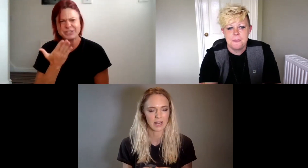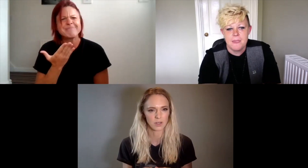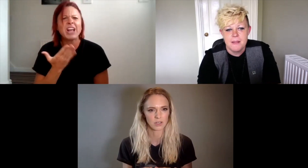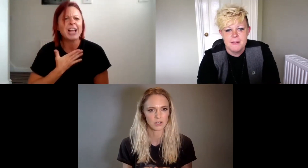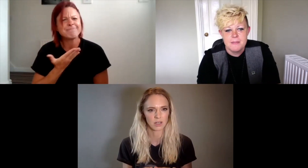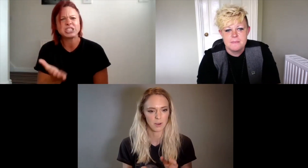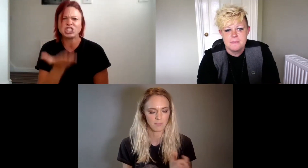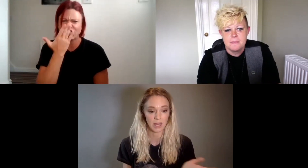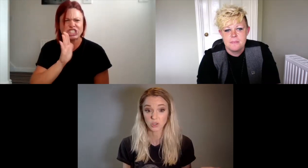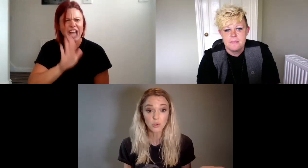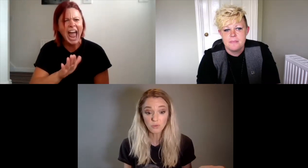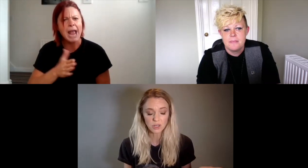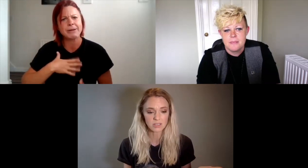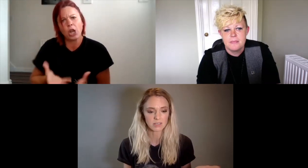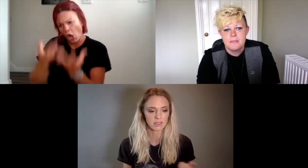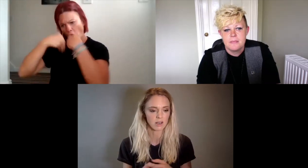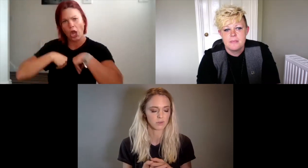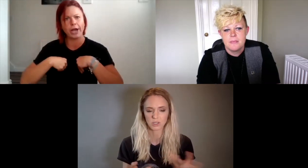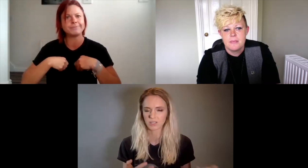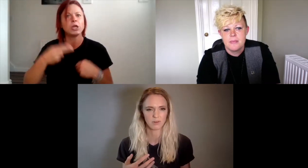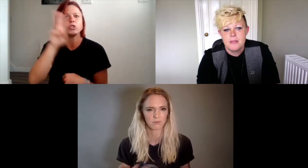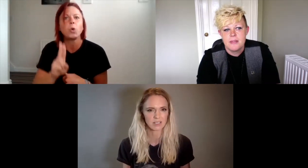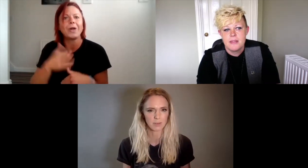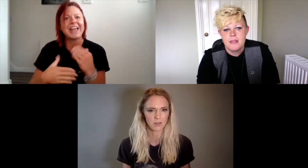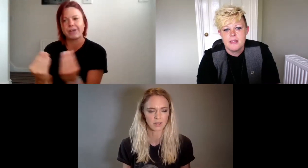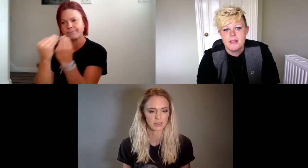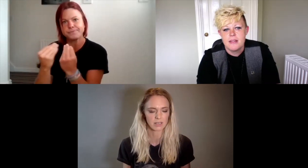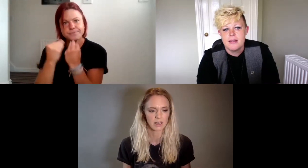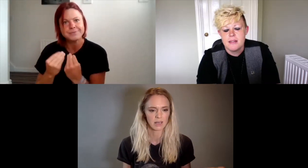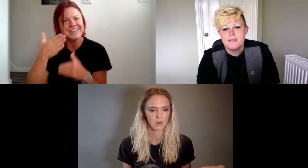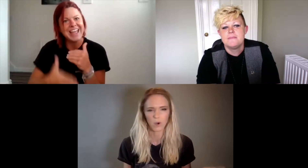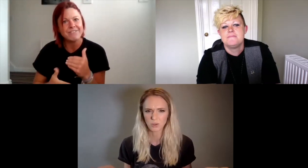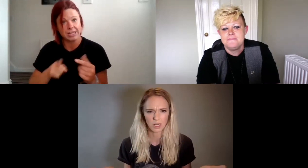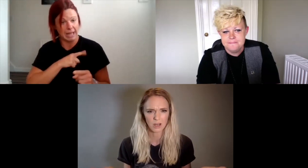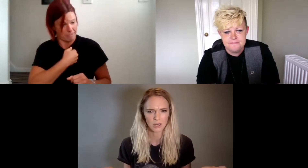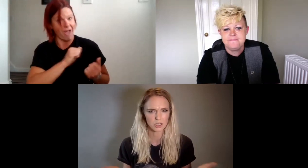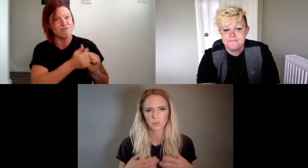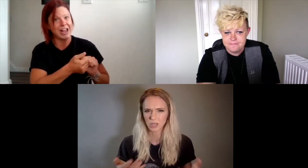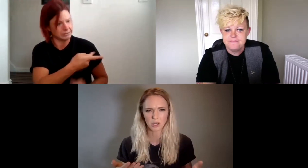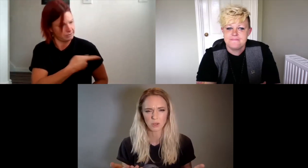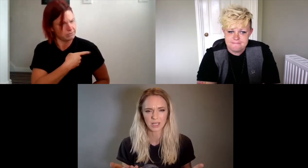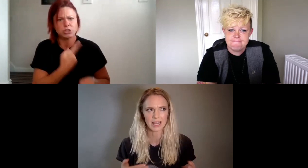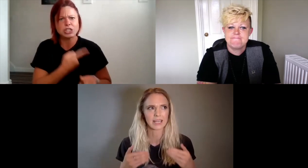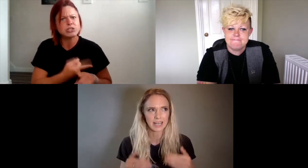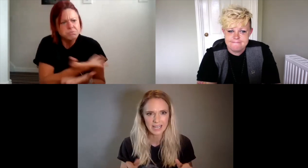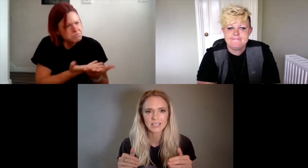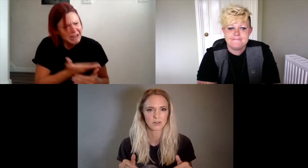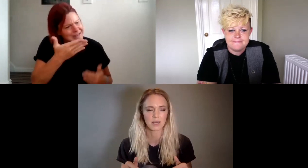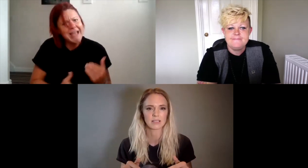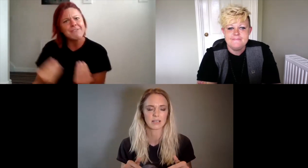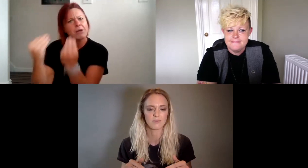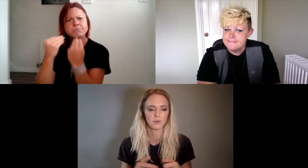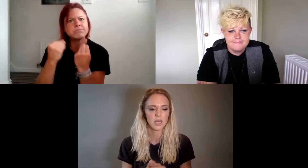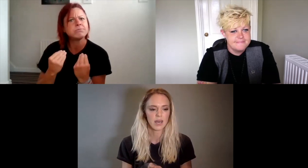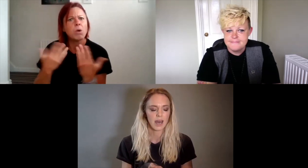sign language. At school, for instance, I've talked to some of my friends about this. Why don't we learn just so we can communicate at least on a